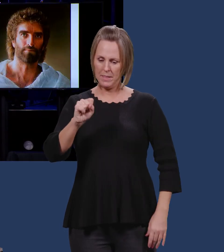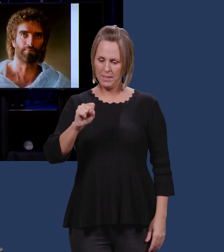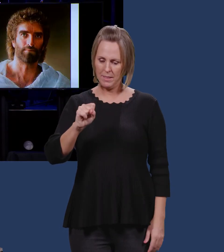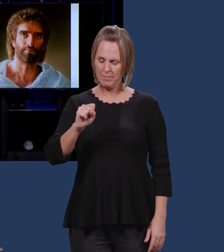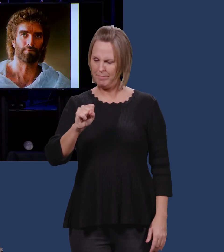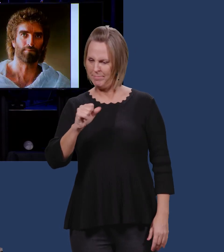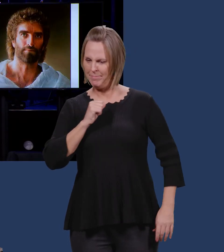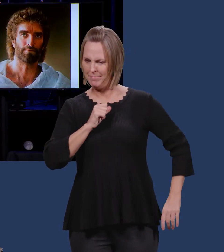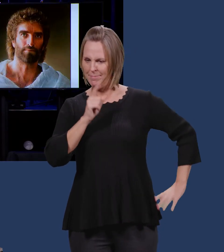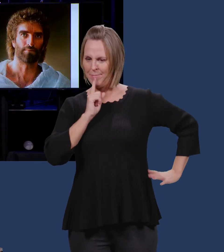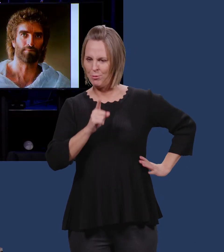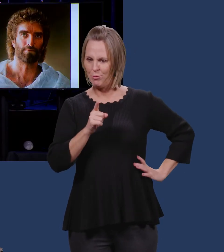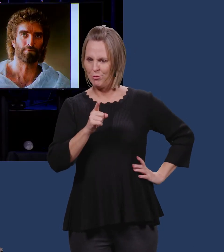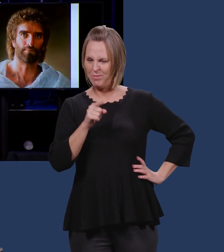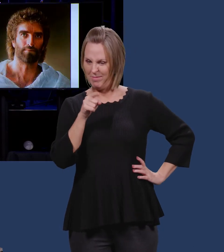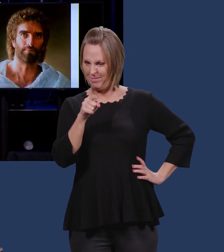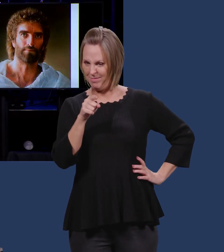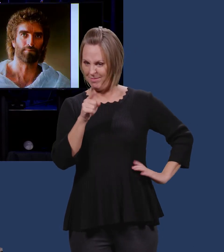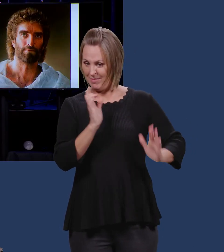I'm not sure that